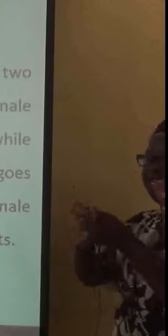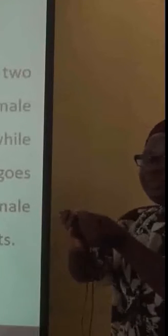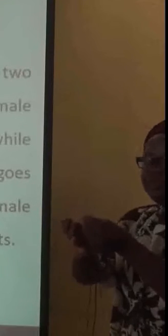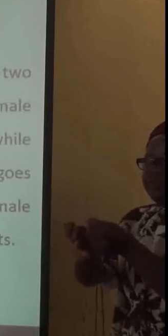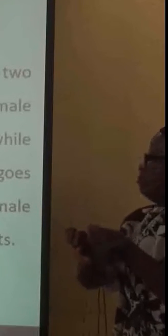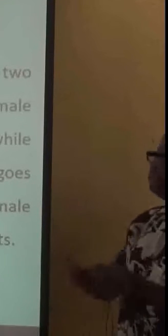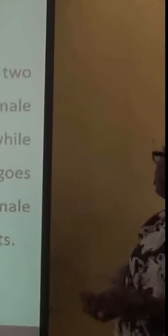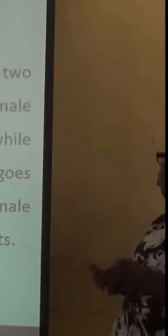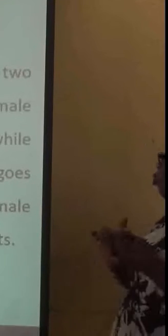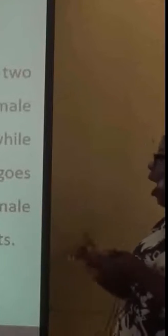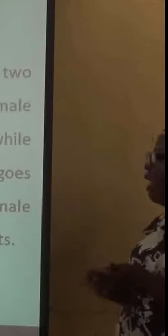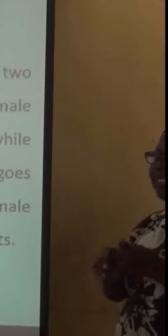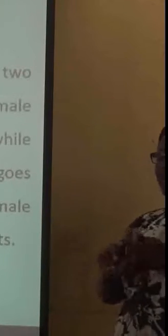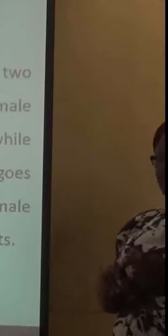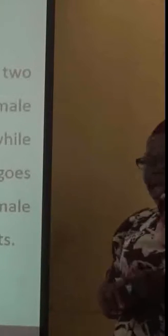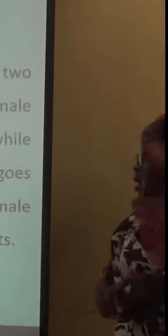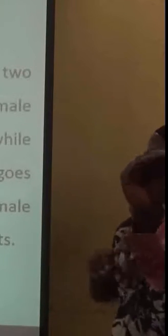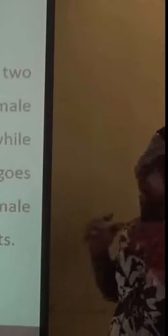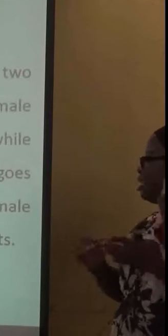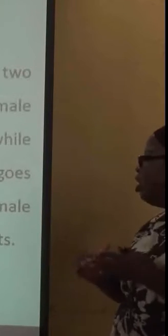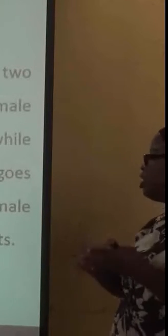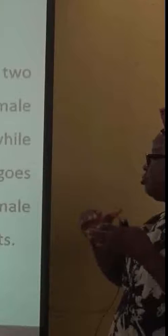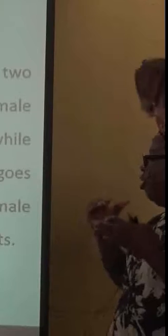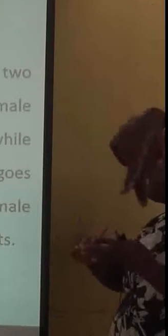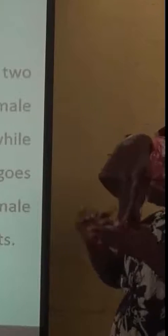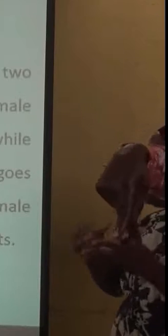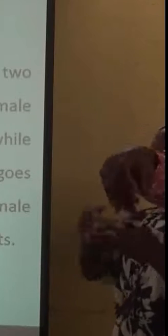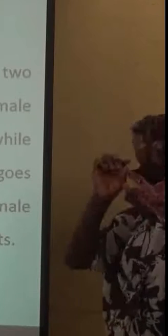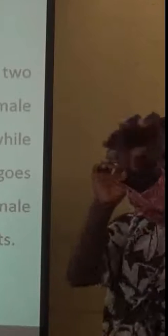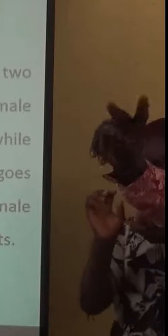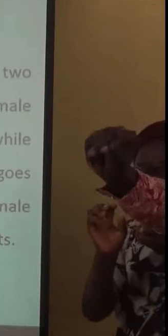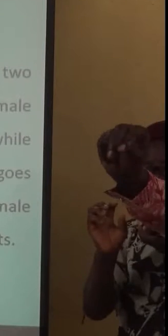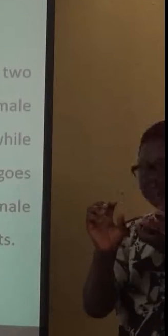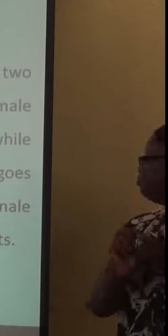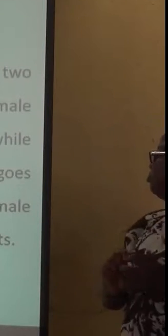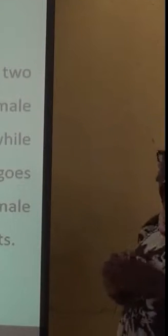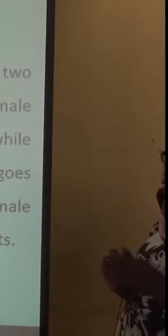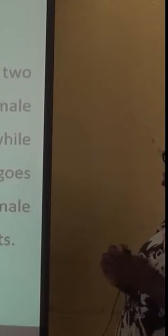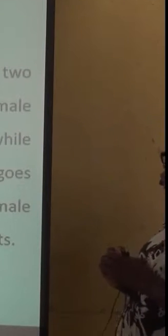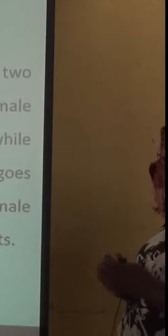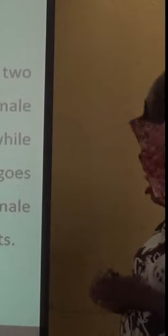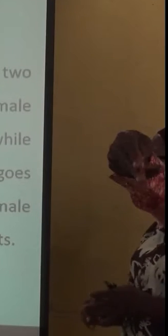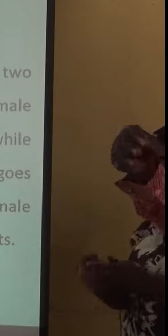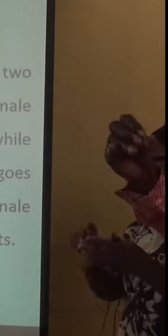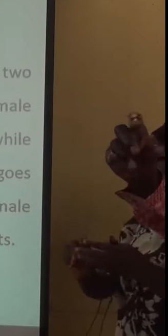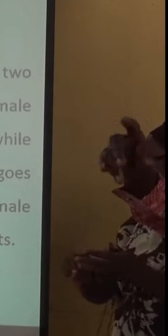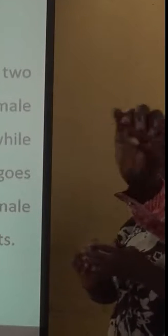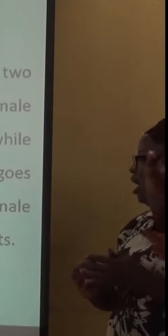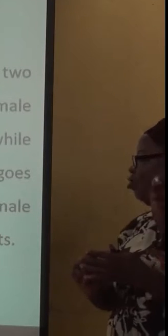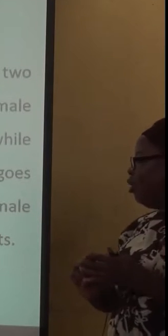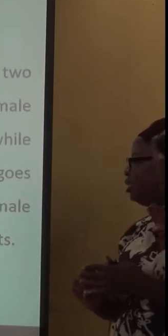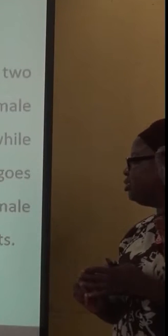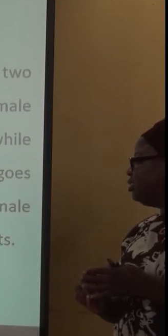have pin, while the female connector ports have holes. One goes into the